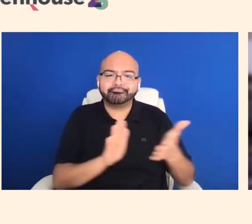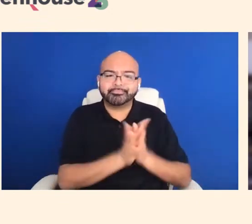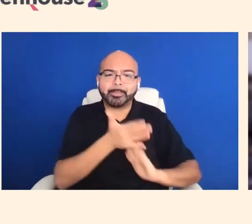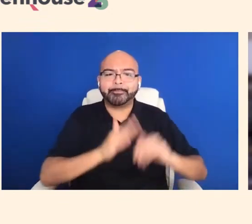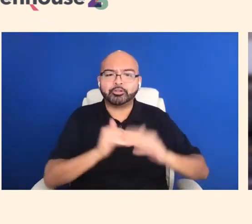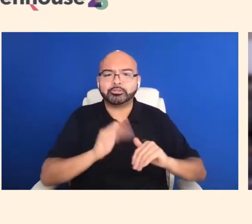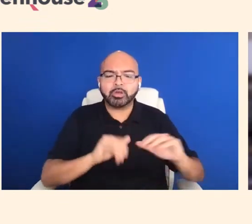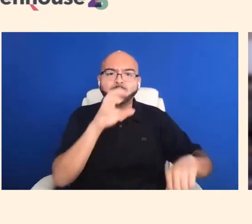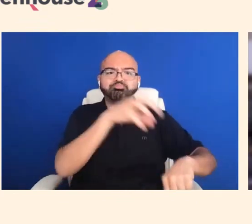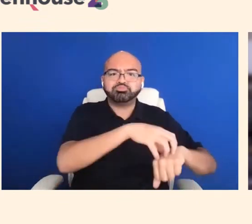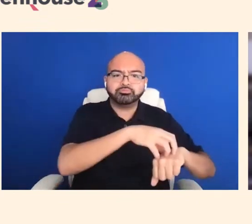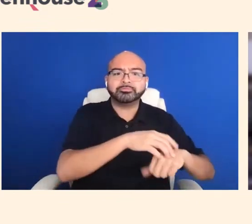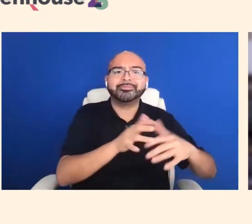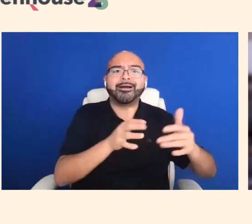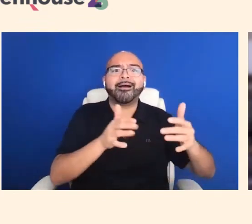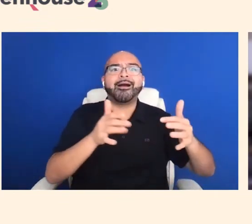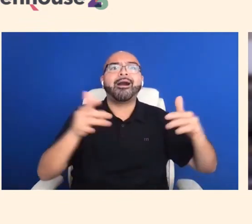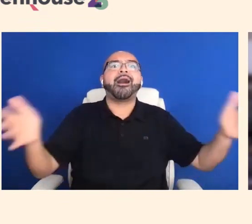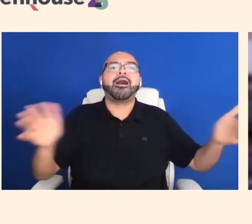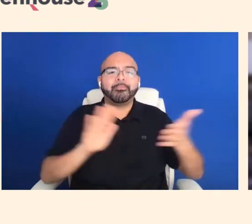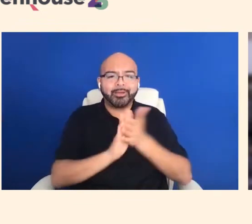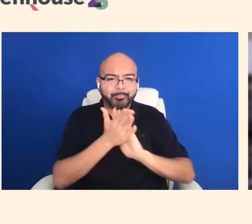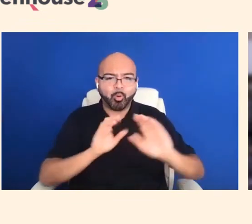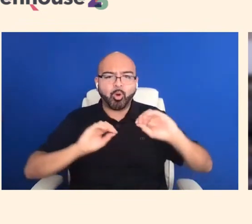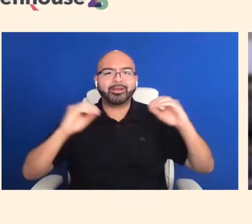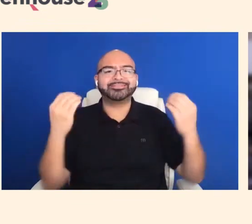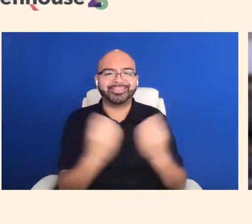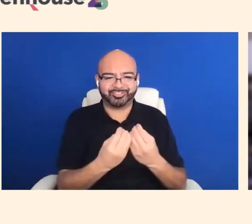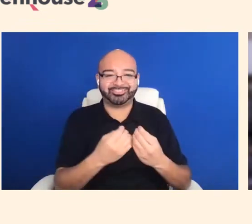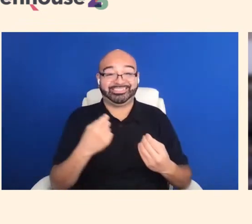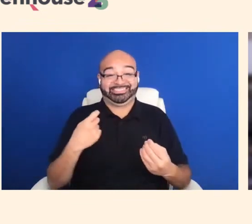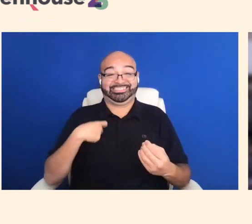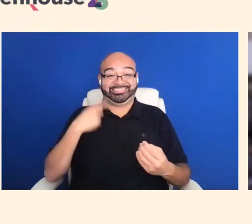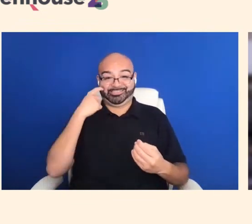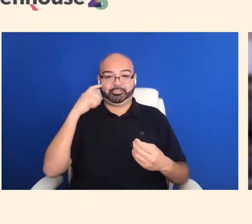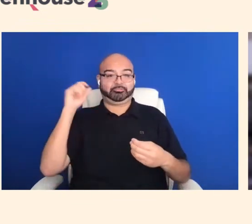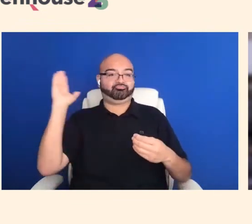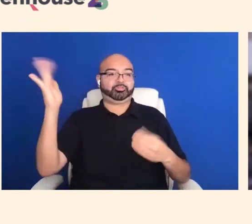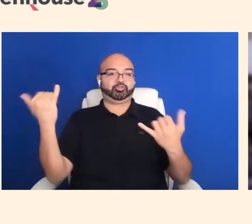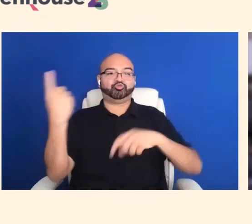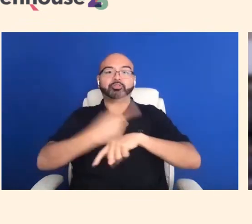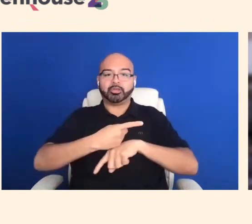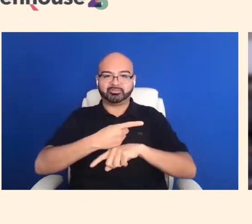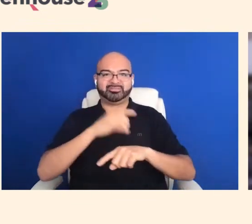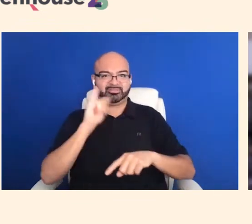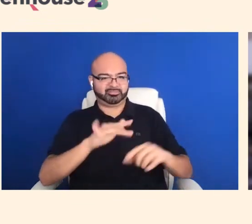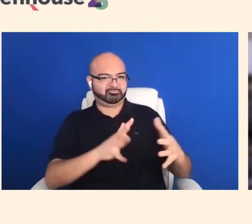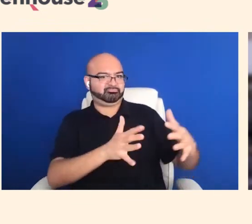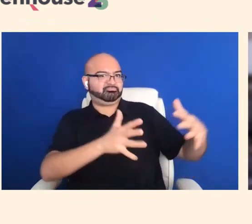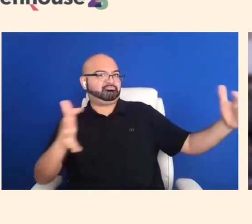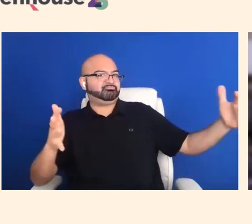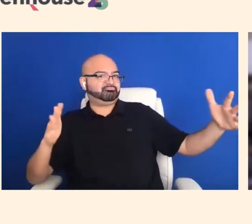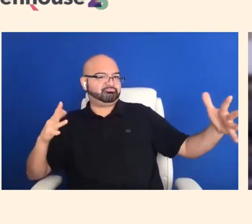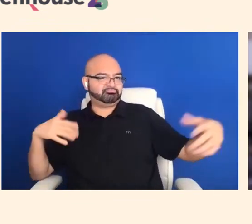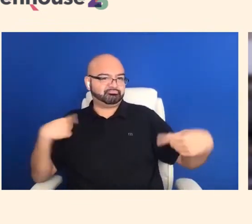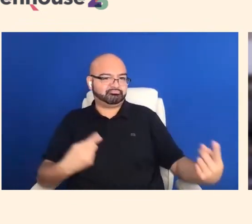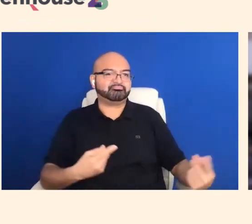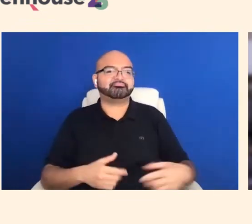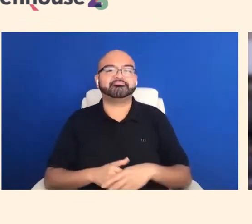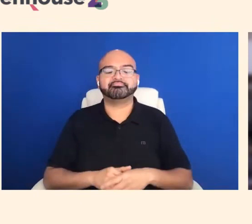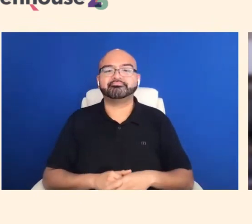there, it became the organization that I just presented in front of you today. Mm. It